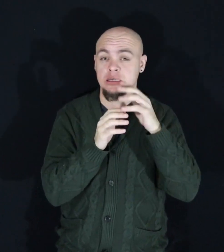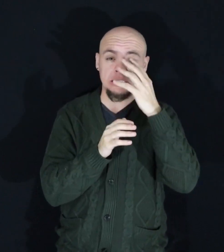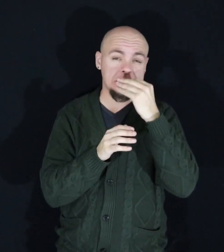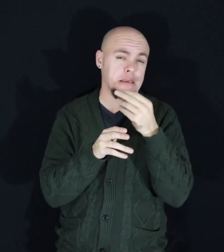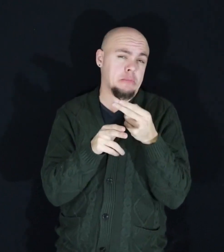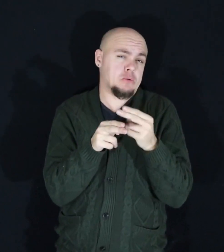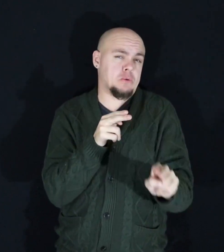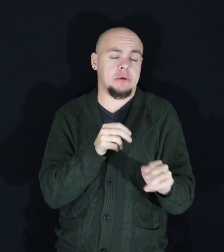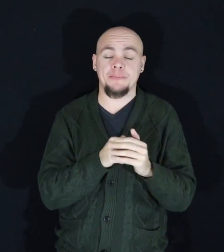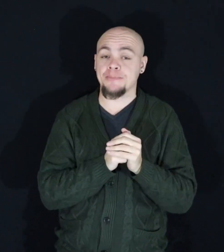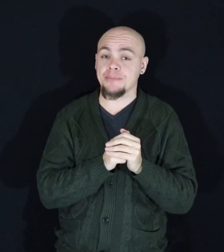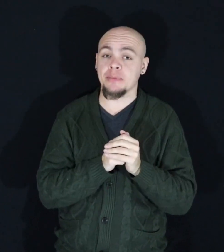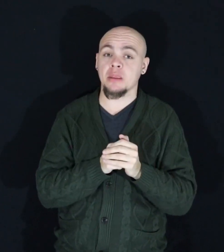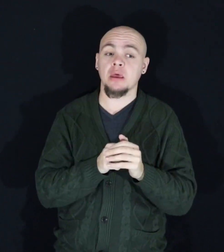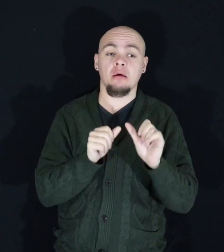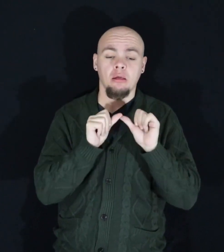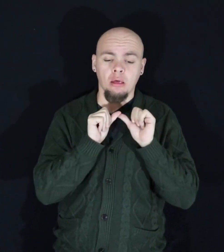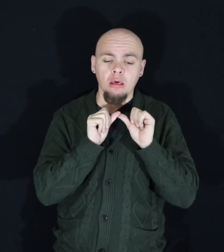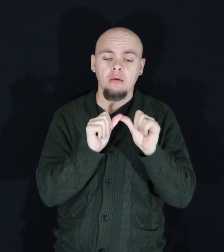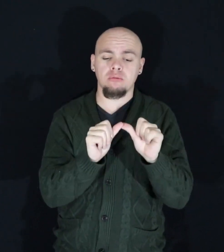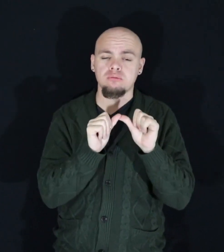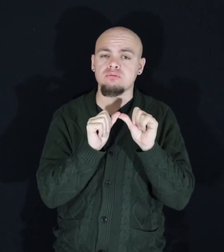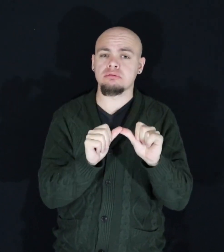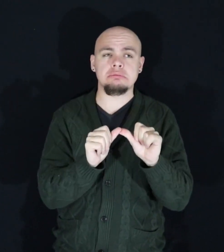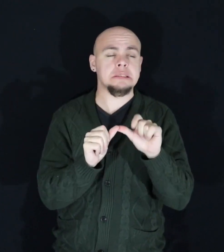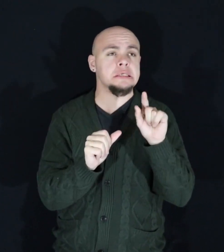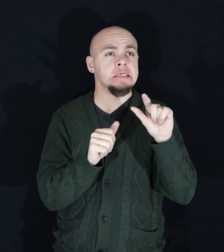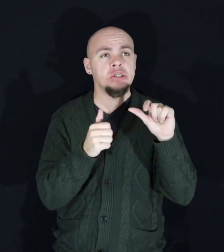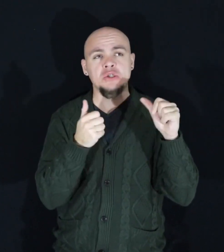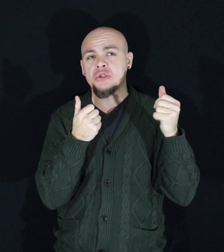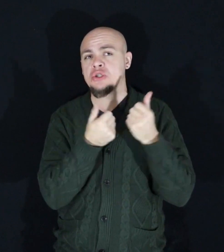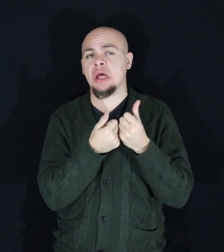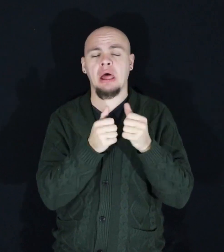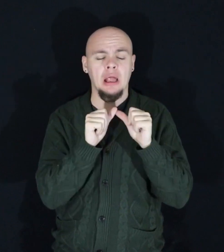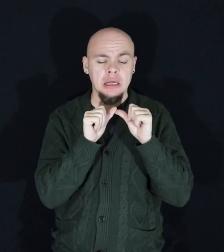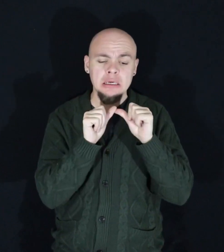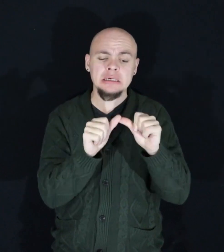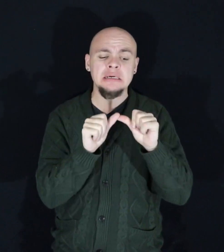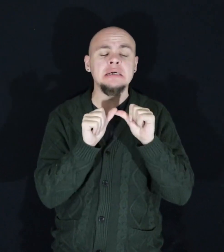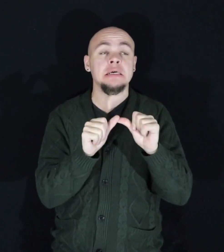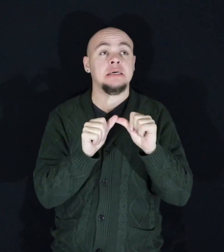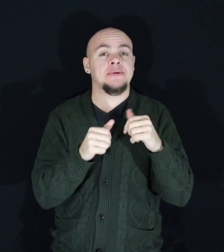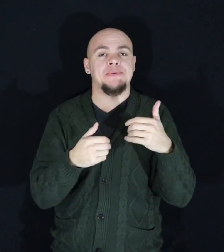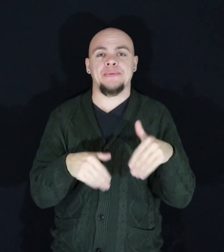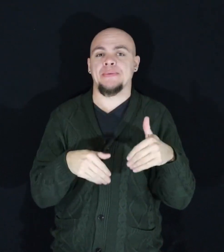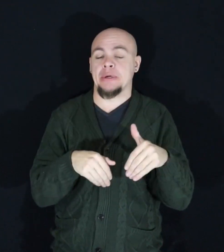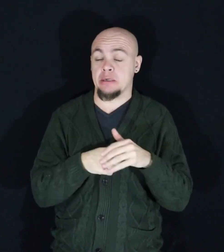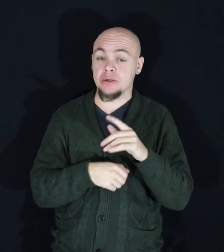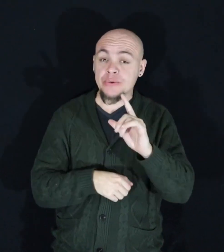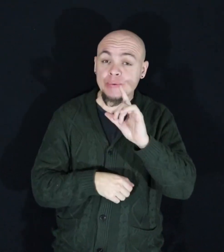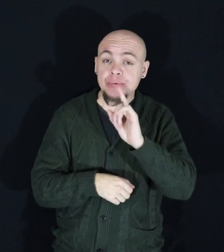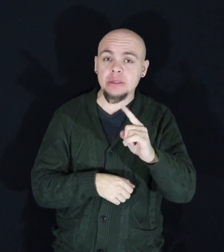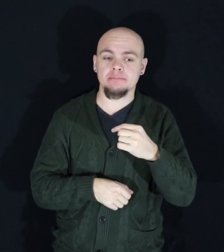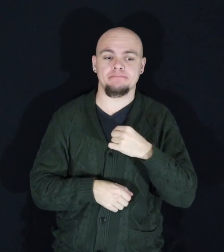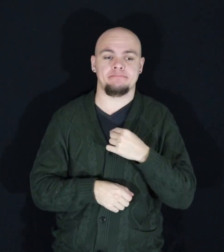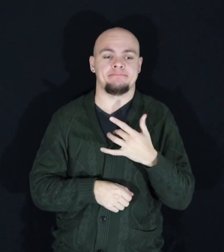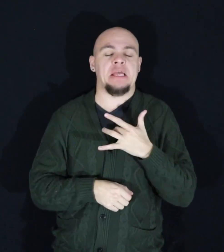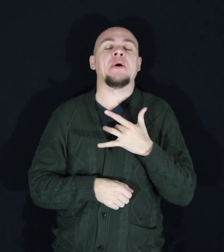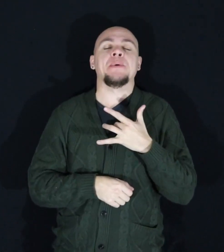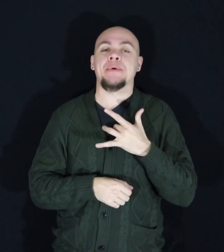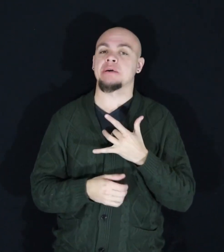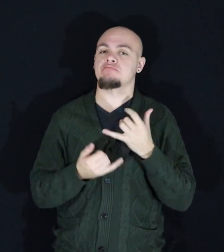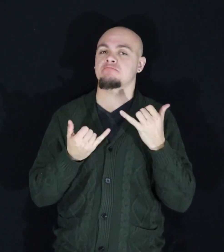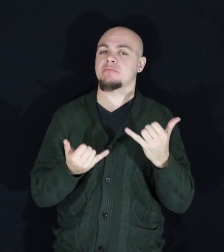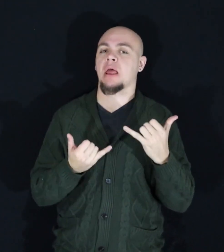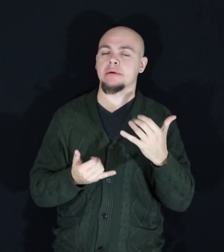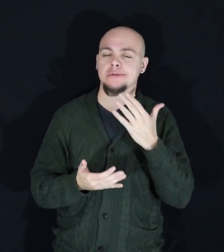Deciding to continue moving forward, even in the face of challenge and uncertainty, is what has brought me to where I am now,